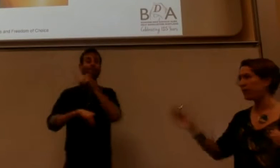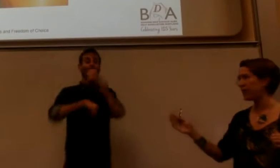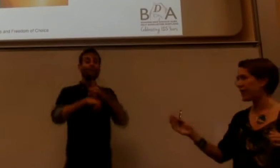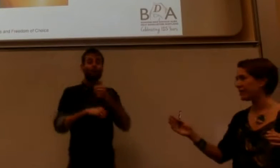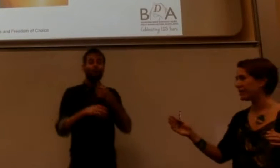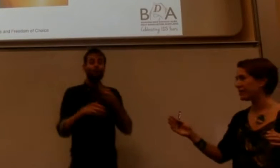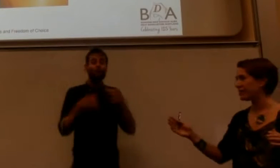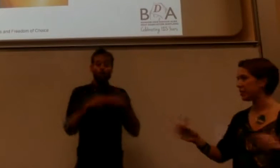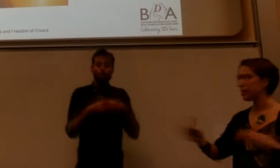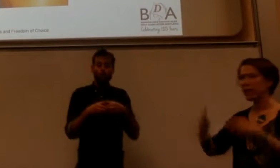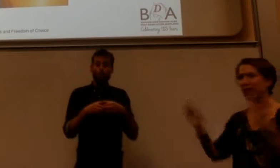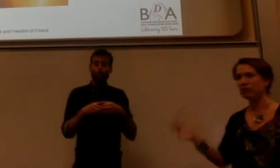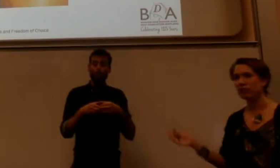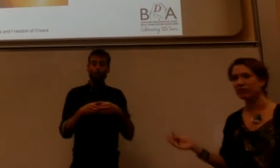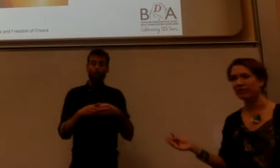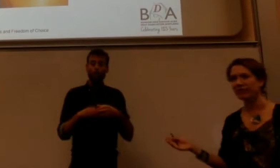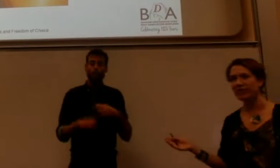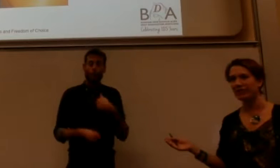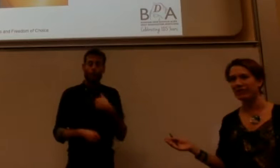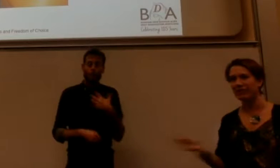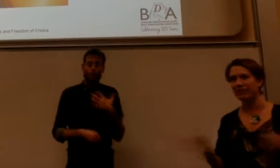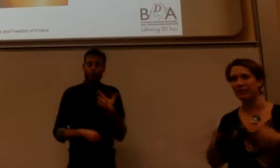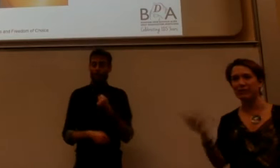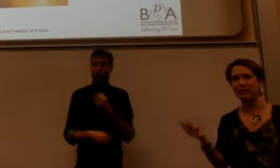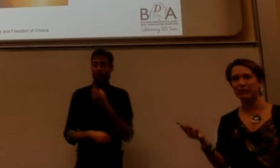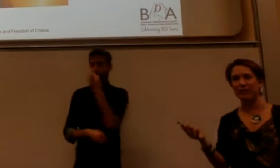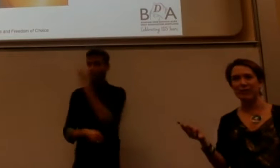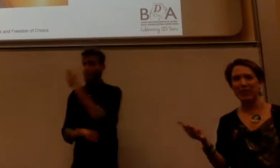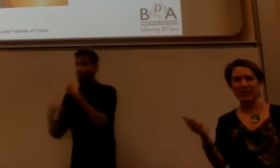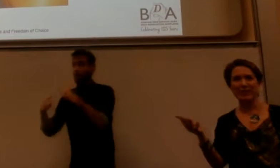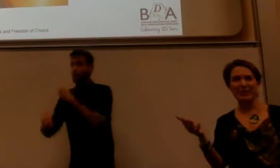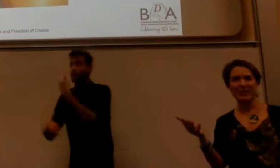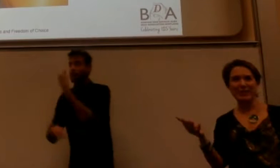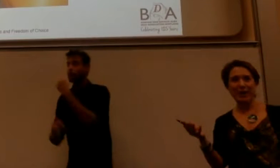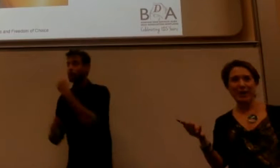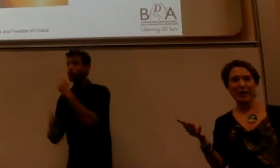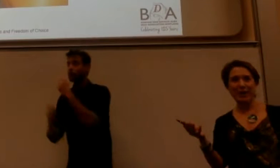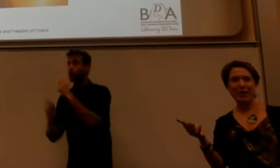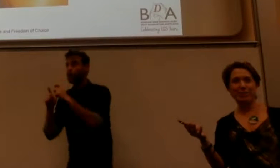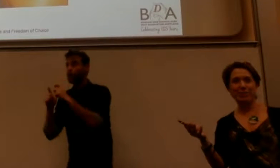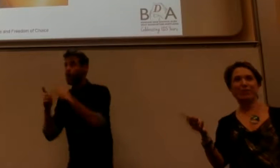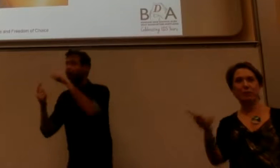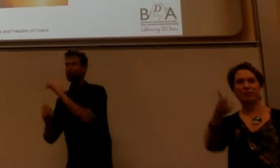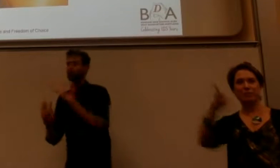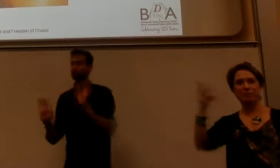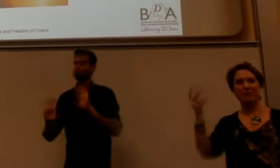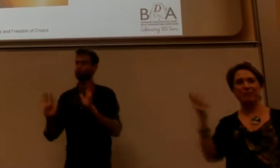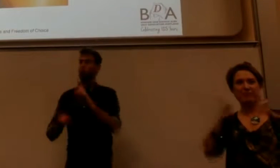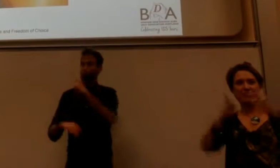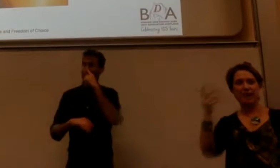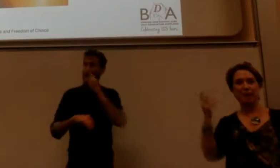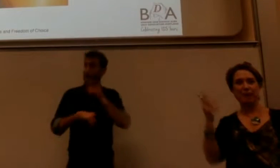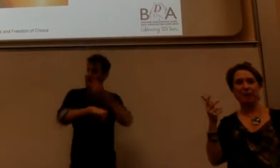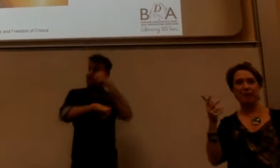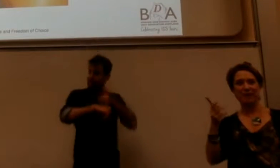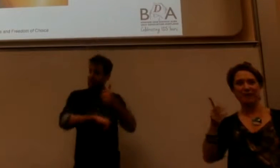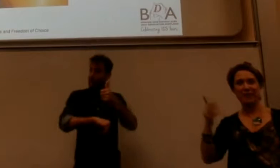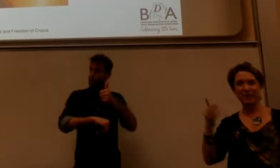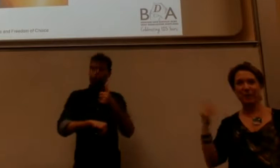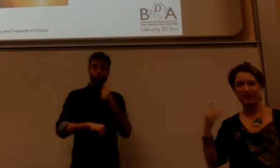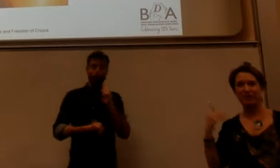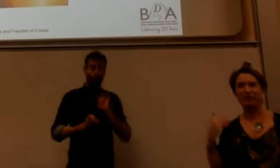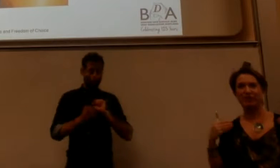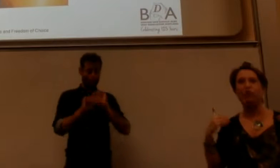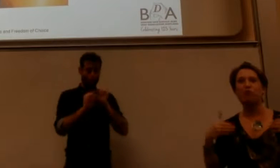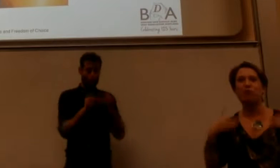or affiliated to any organisation to have your voices heard. But if you want it to be fed into the NAG process,